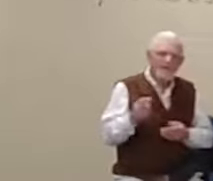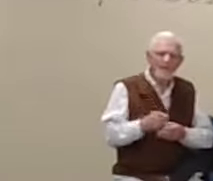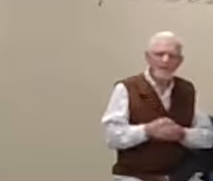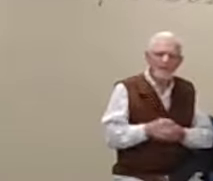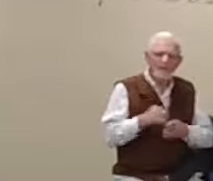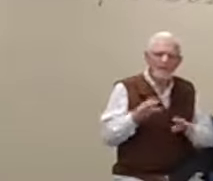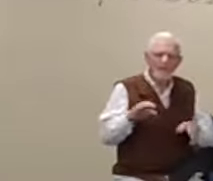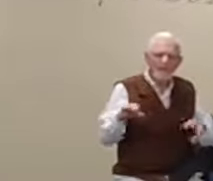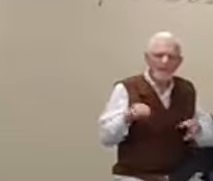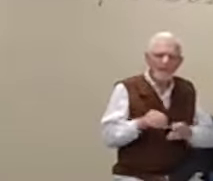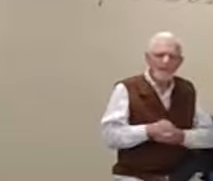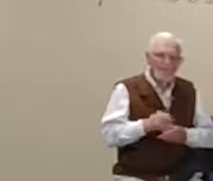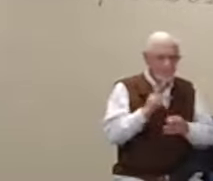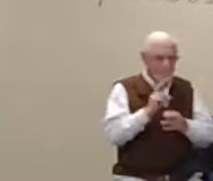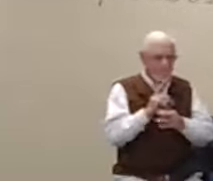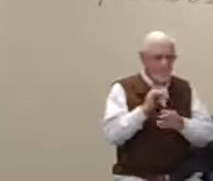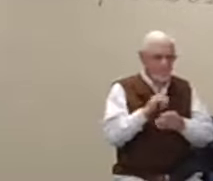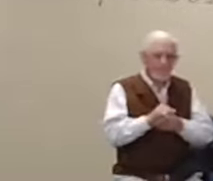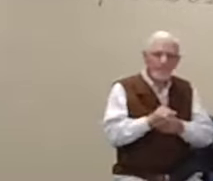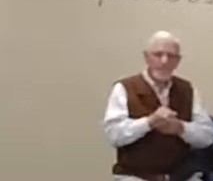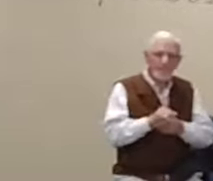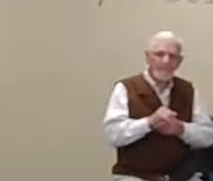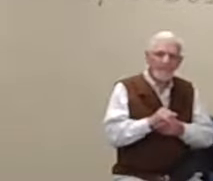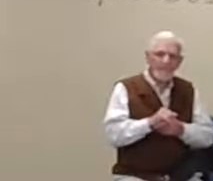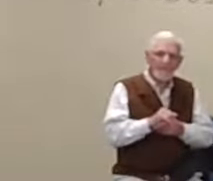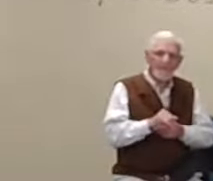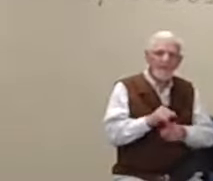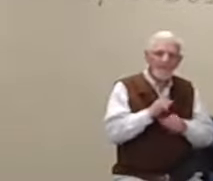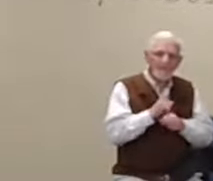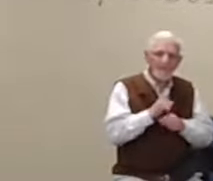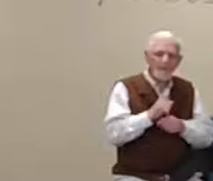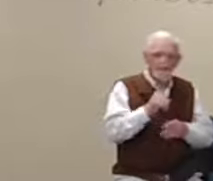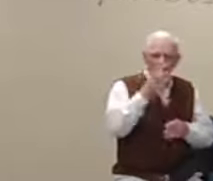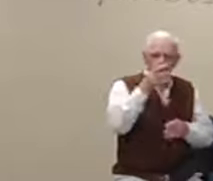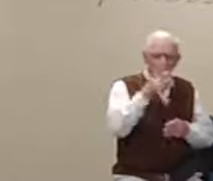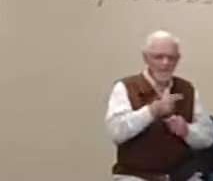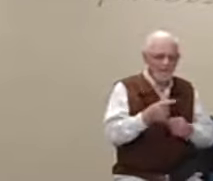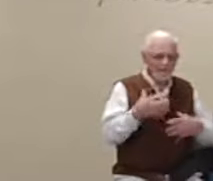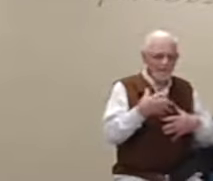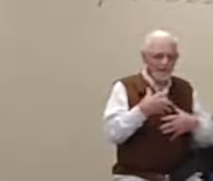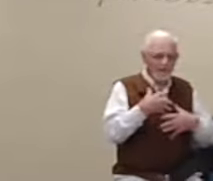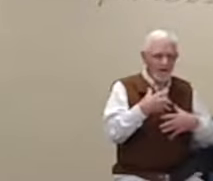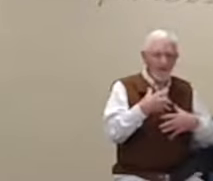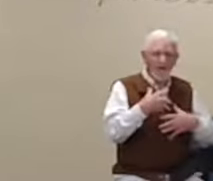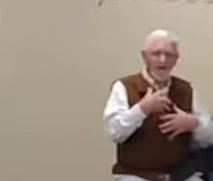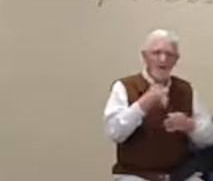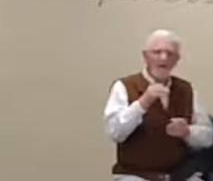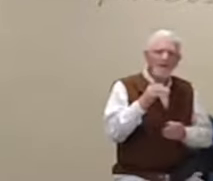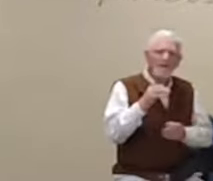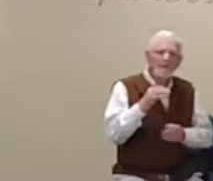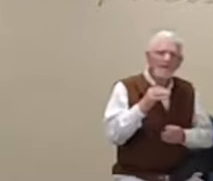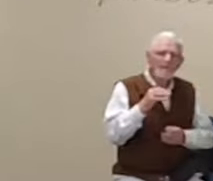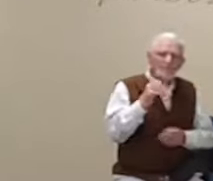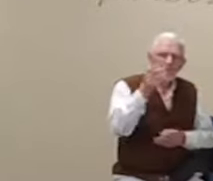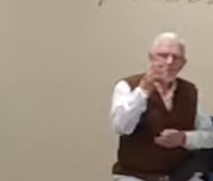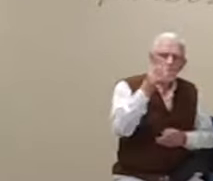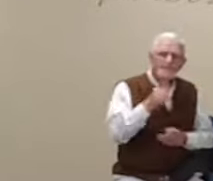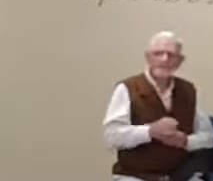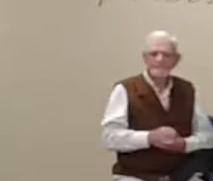kids respect Dad. The kids probably love Dad, but the kids are scared to death. You